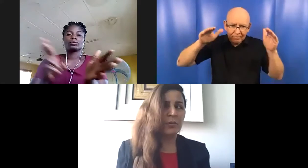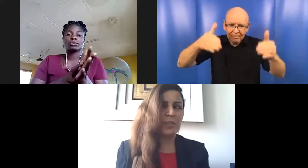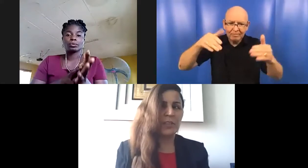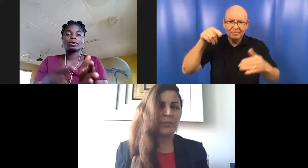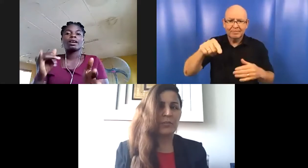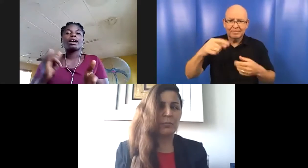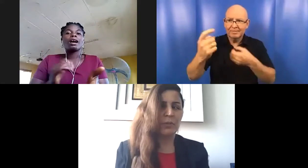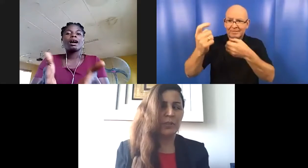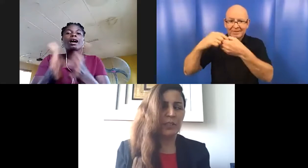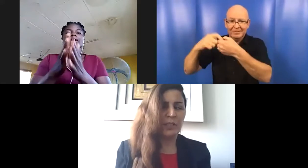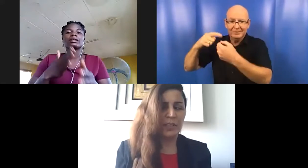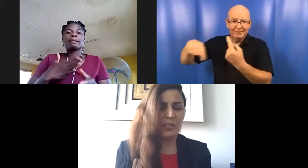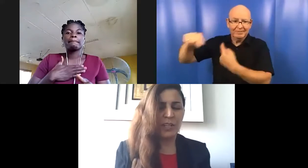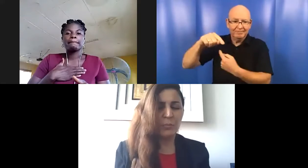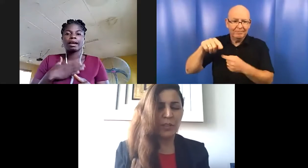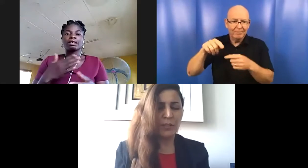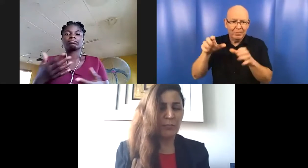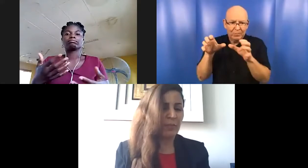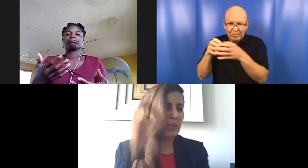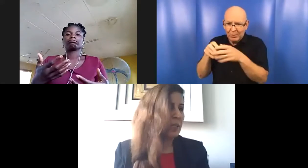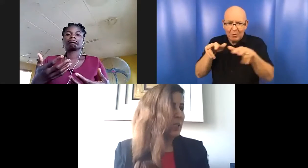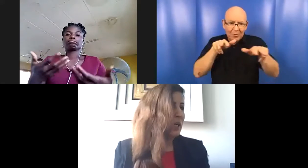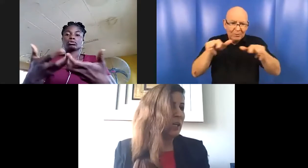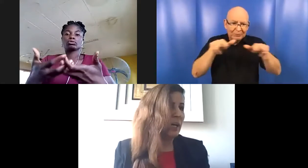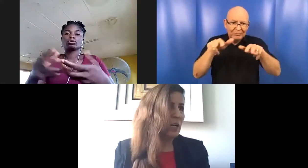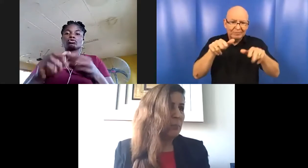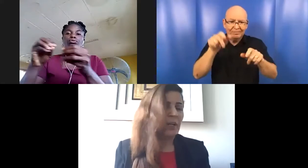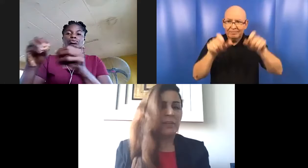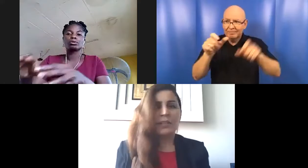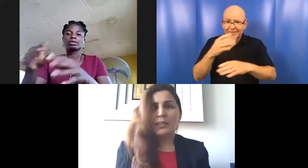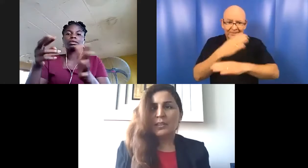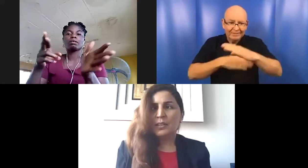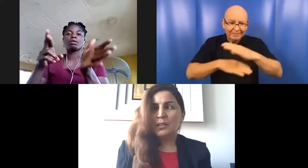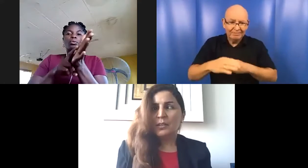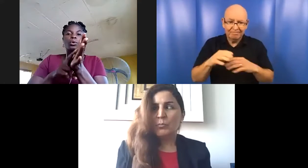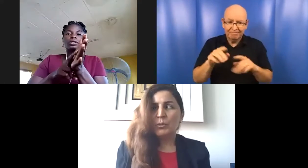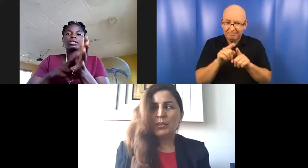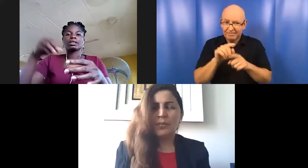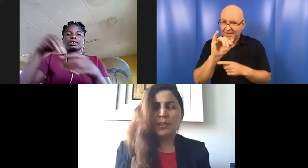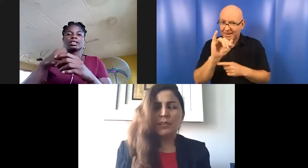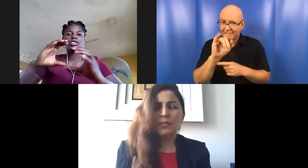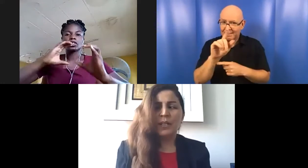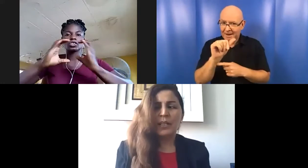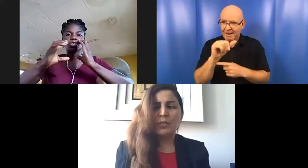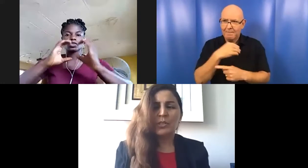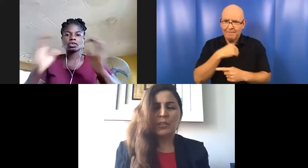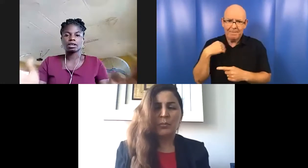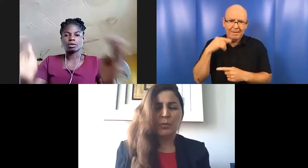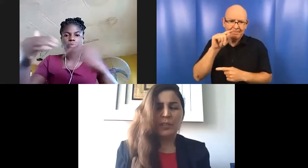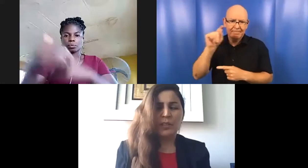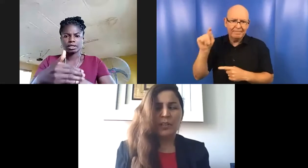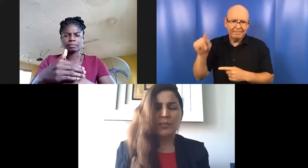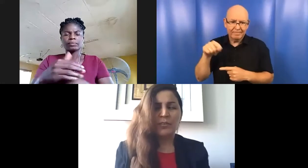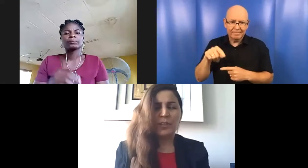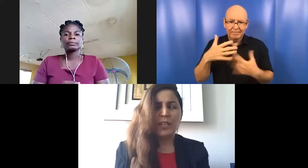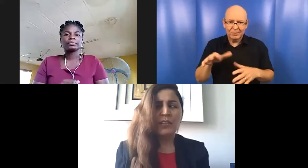to put the link to the report in the chat box. I think you can see the sign language